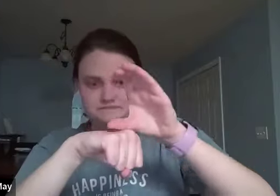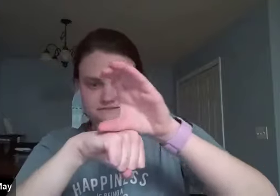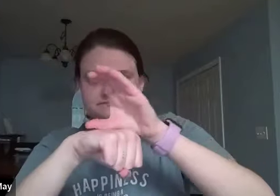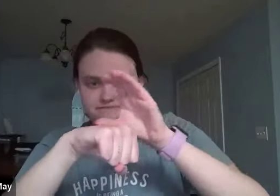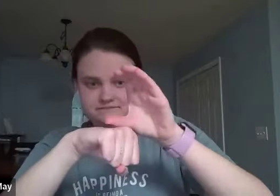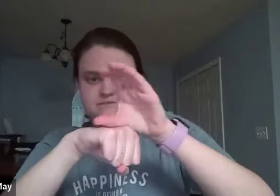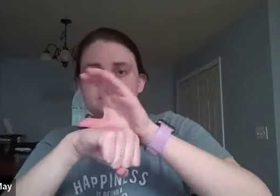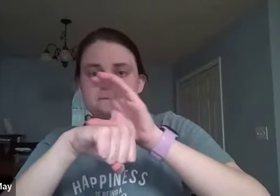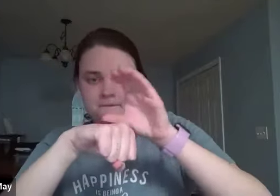And